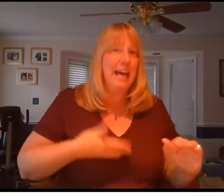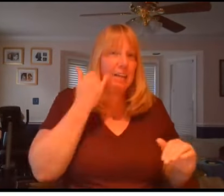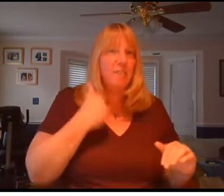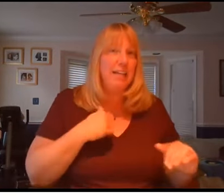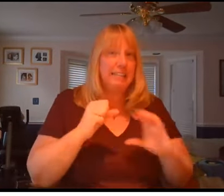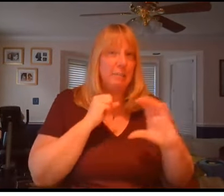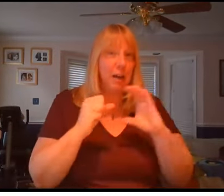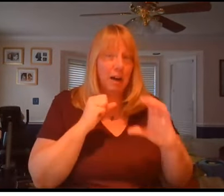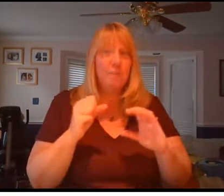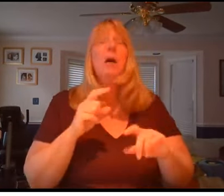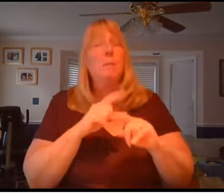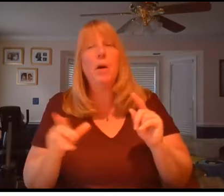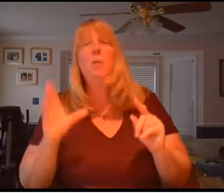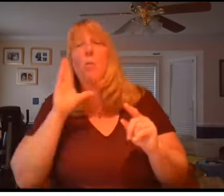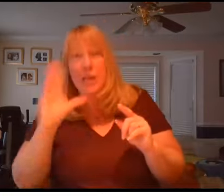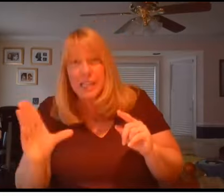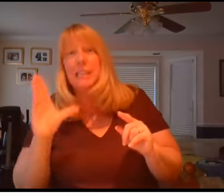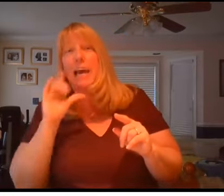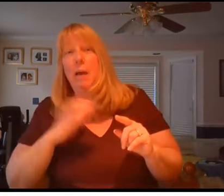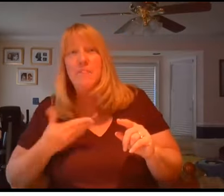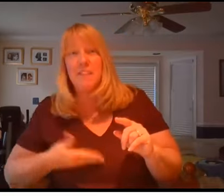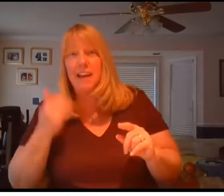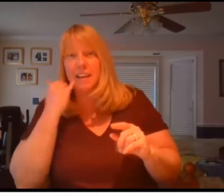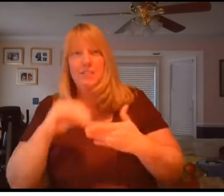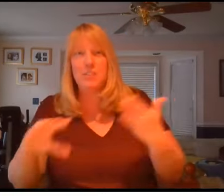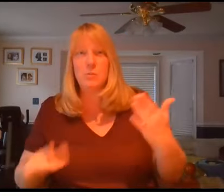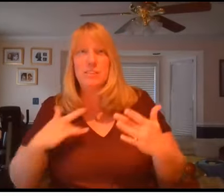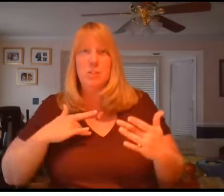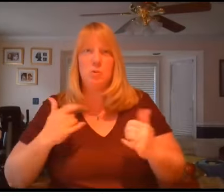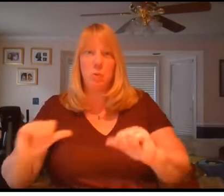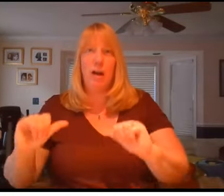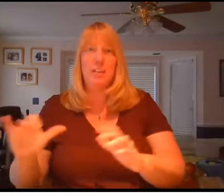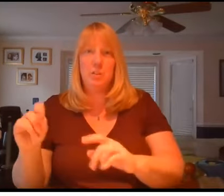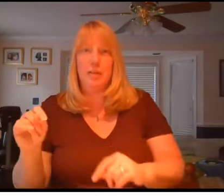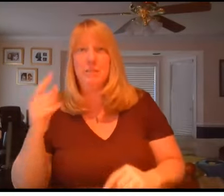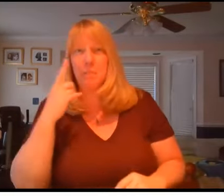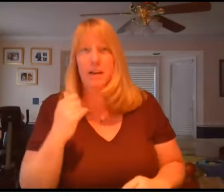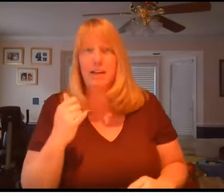teachers don't become upset if you simcom, but they will be upset if students try and do